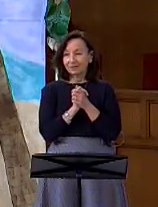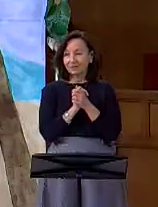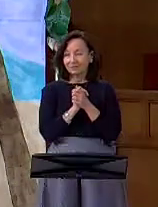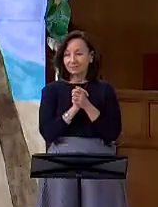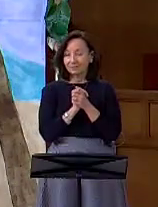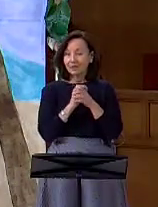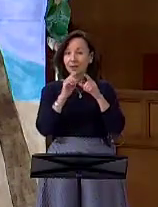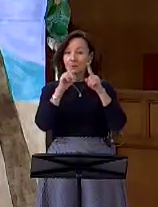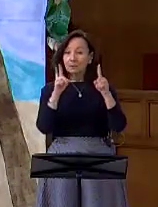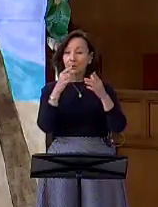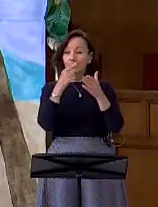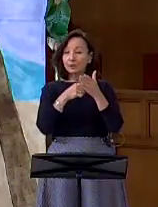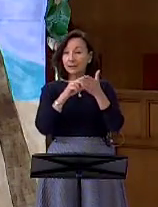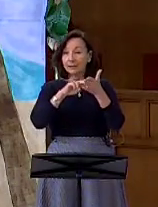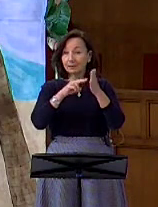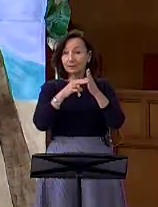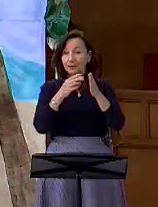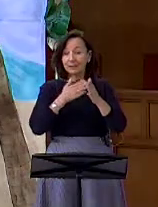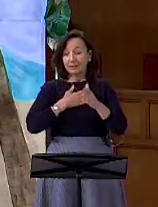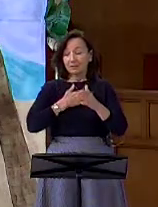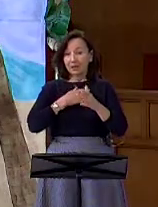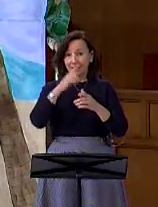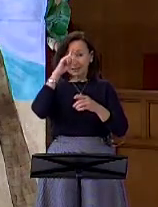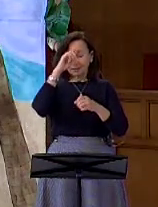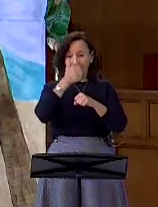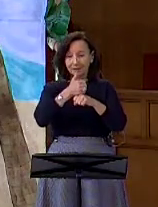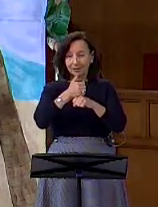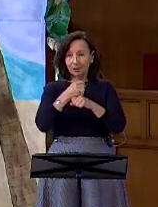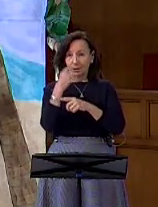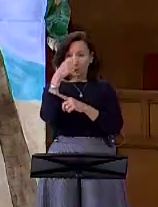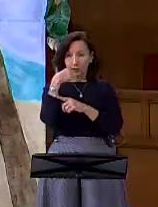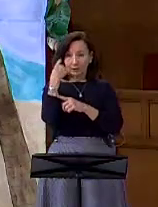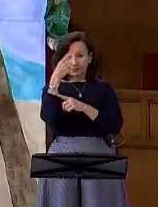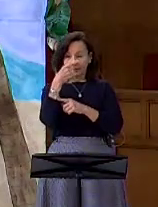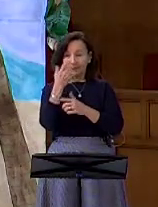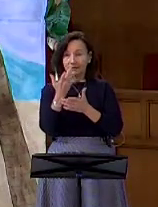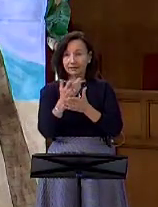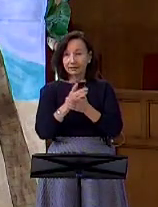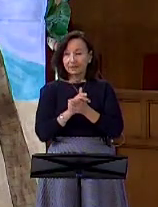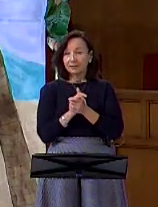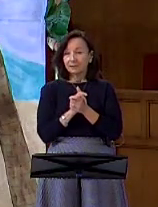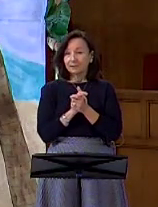But what does it mean that my mindset needs to look like?